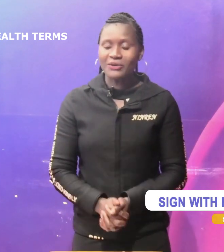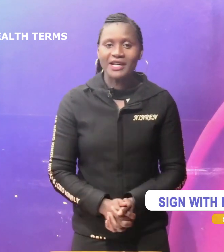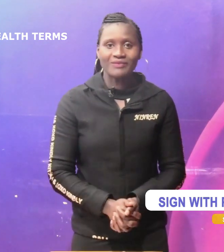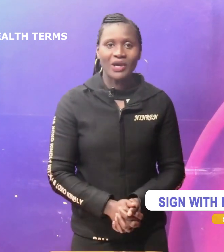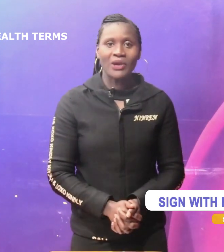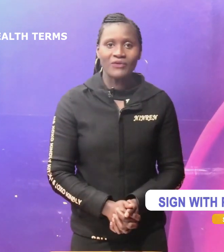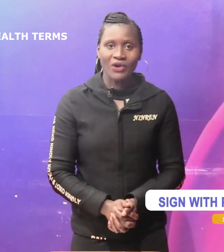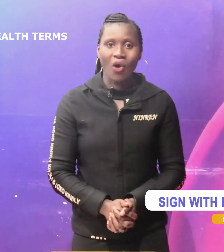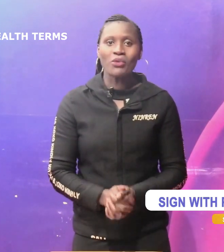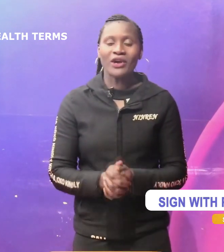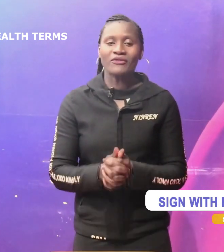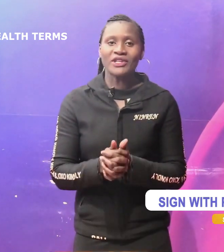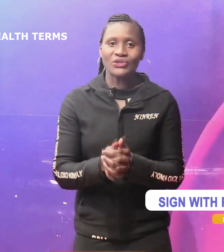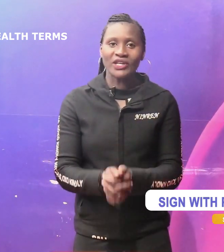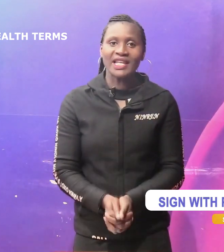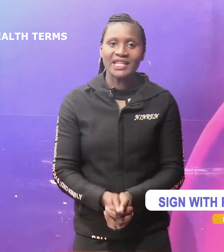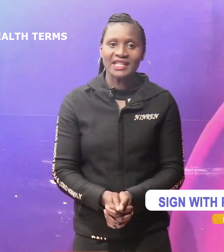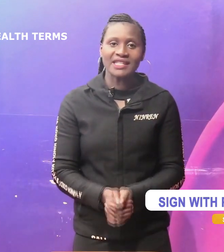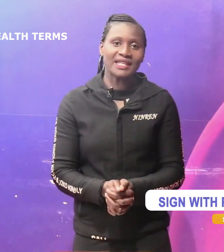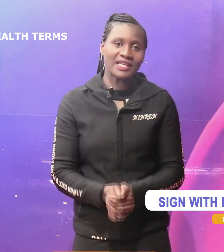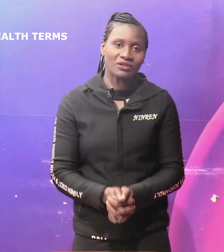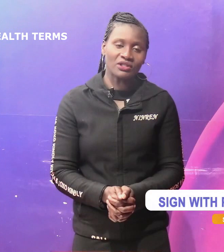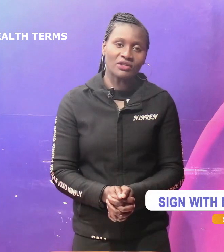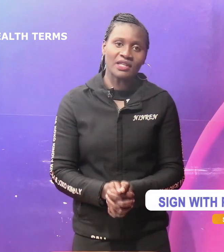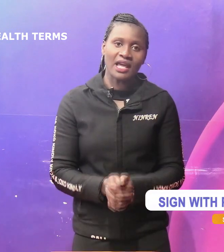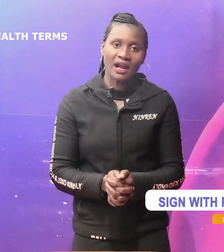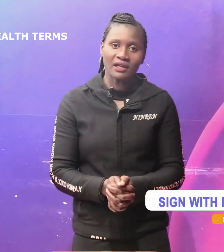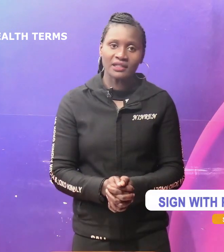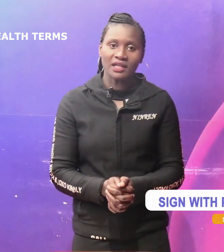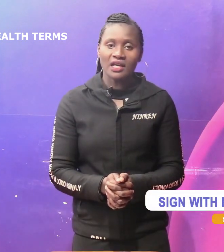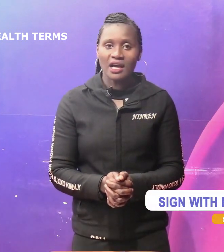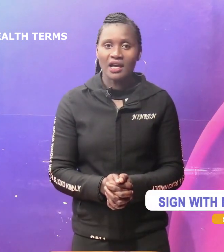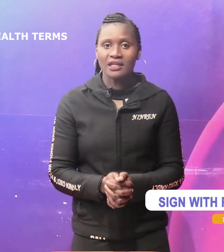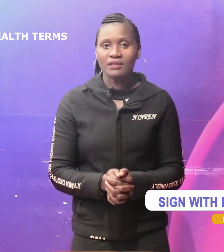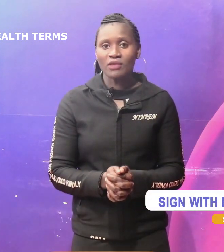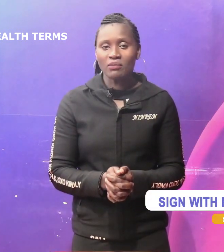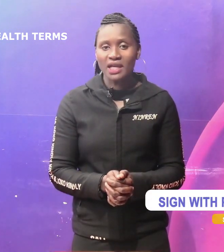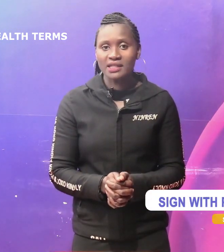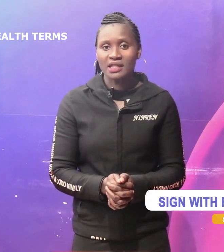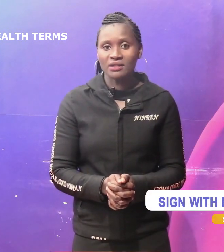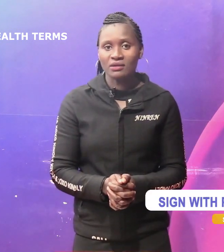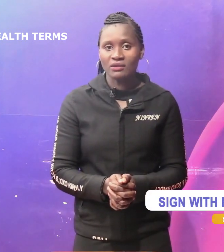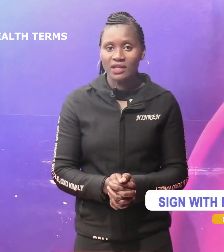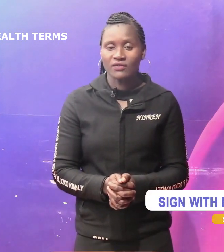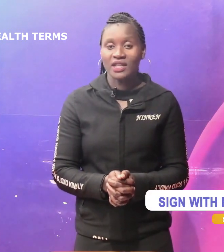my viewer. Hope you have enjoyed learning this lesson on the health. And be blessed as you wait for the next